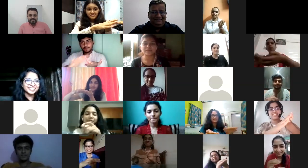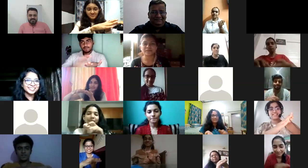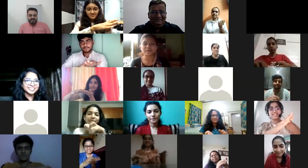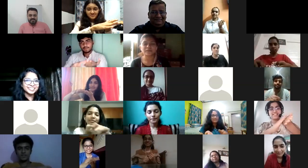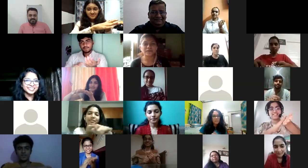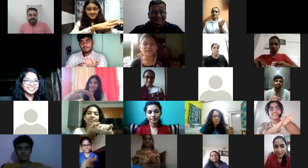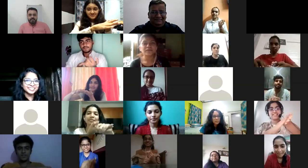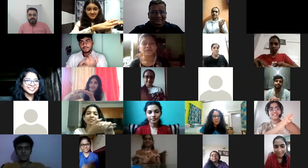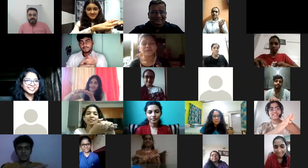M,